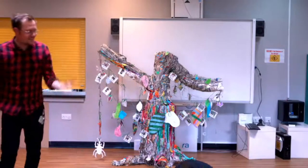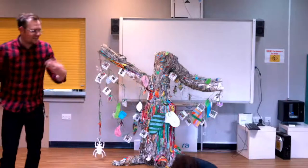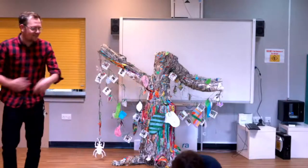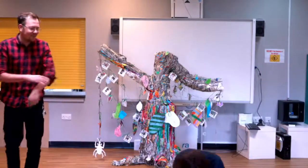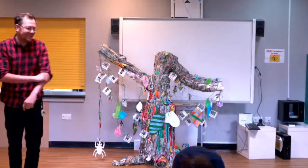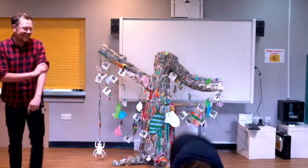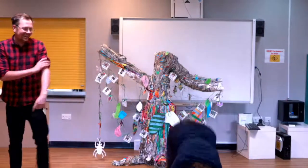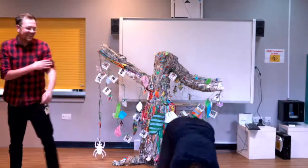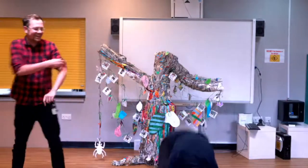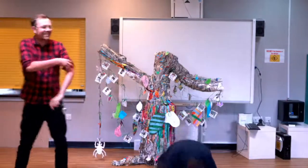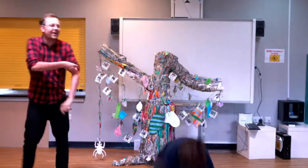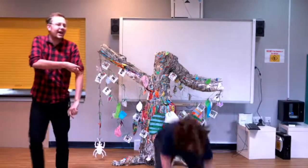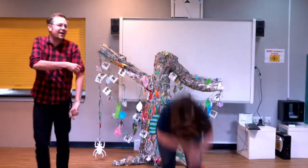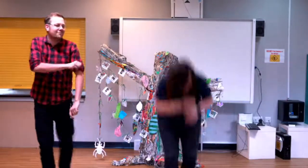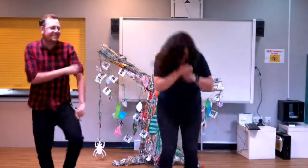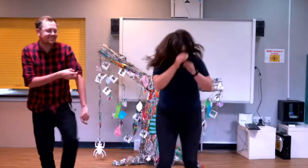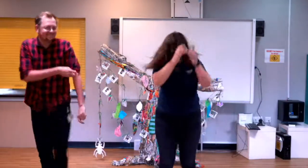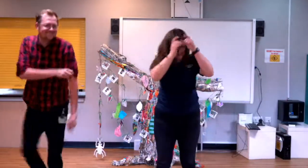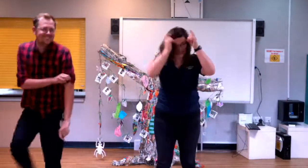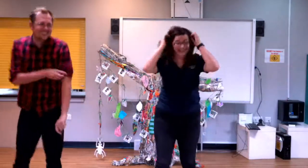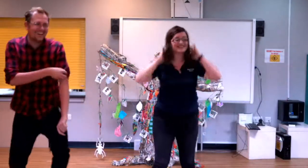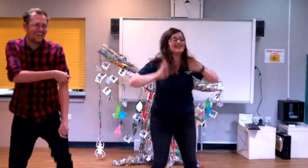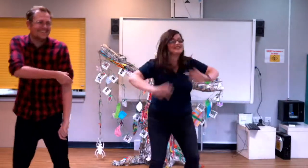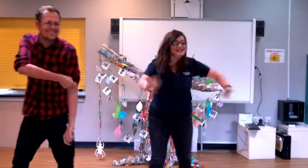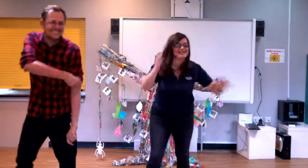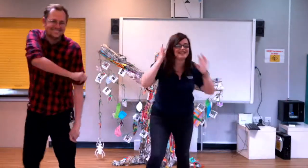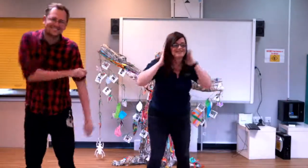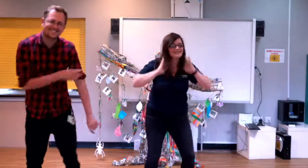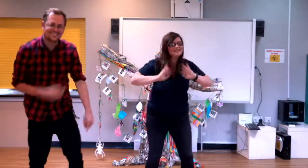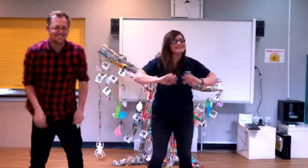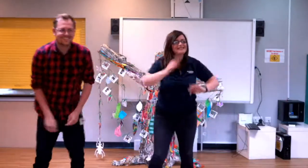up. Okay, I'm ready. Right, good. I'm ready now too.